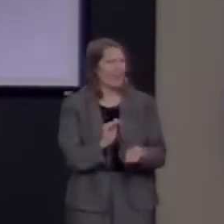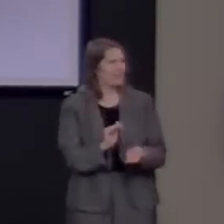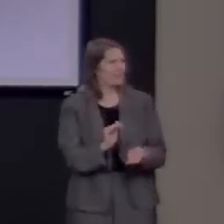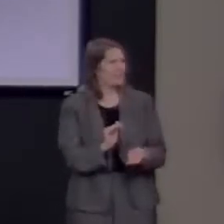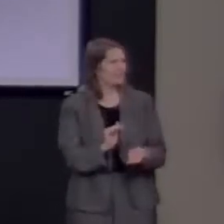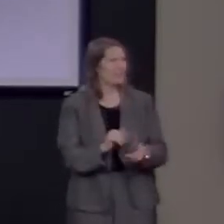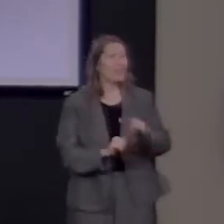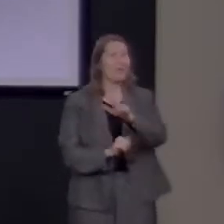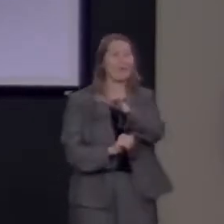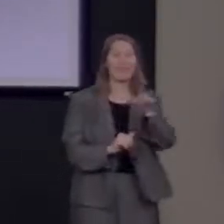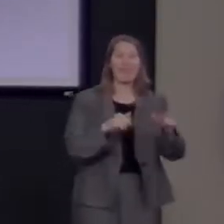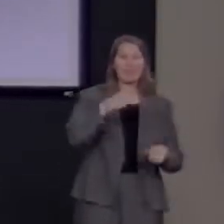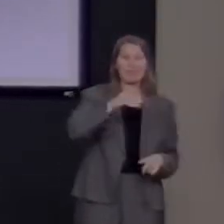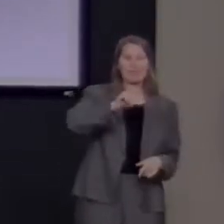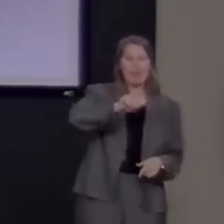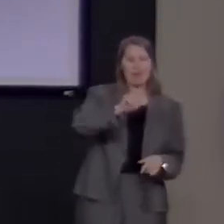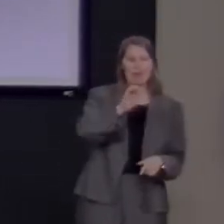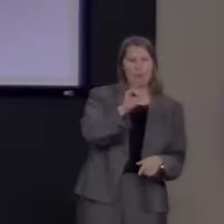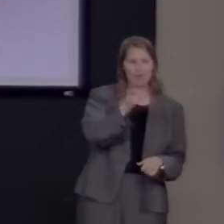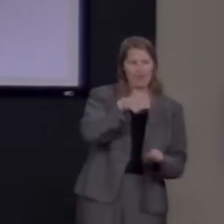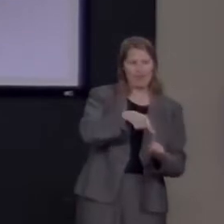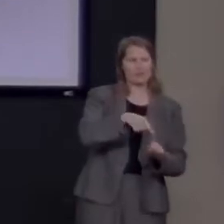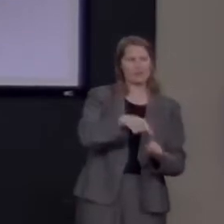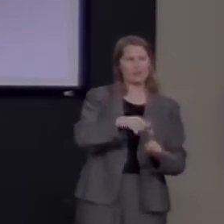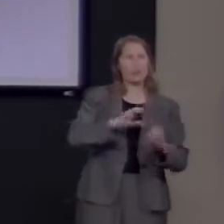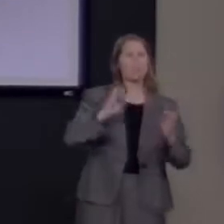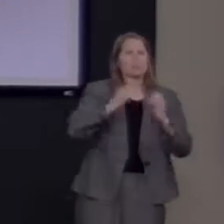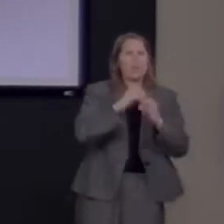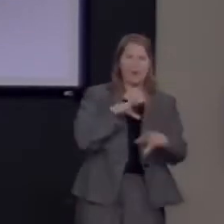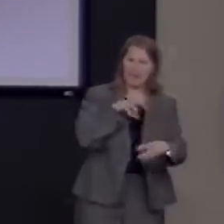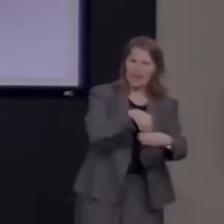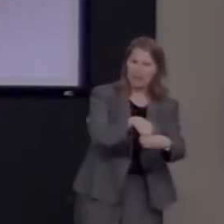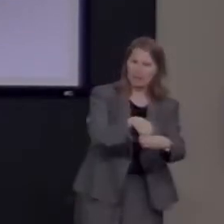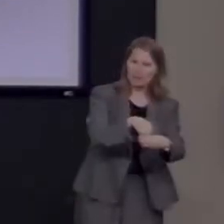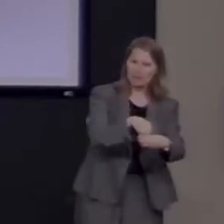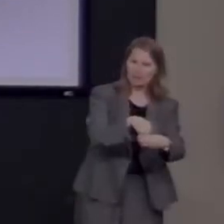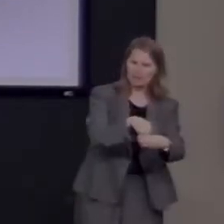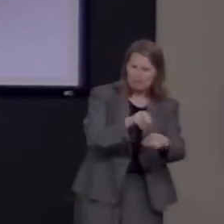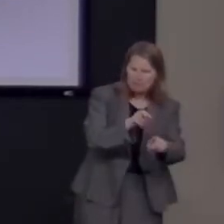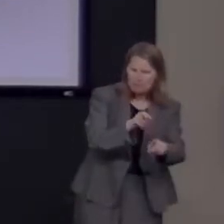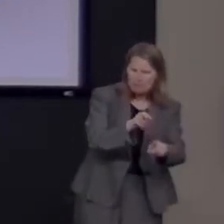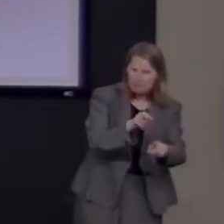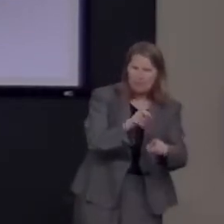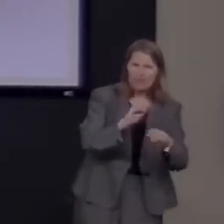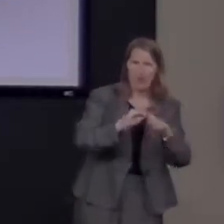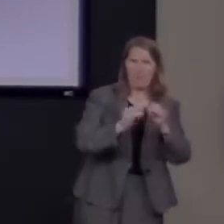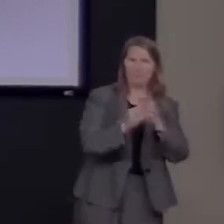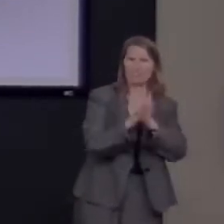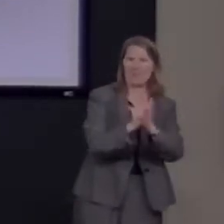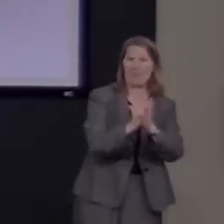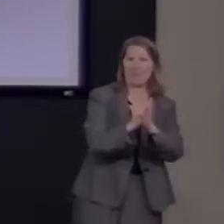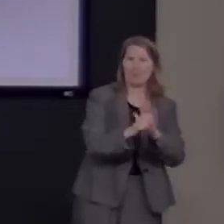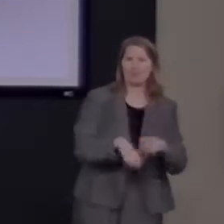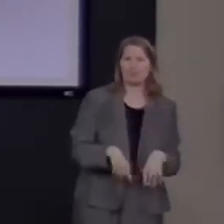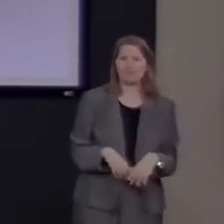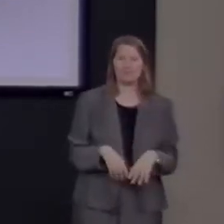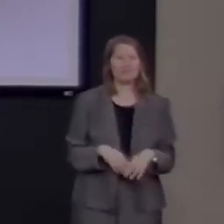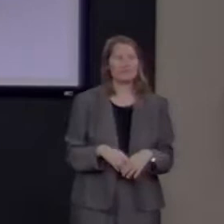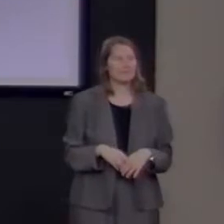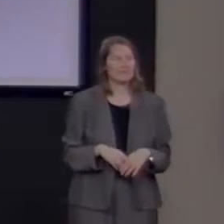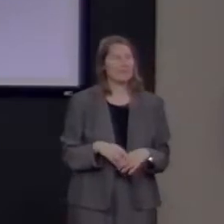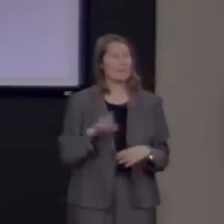parietal cortex becomes increasingly engaged in the representation of number symbols, consistent with